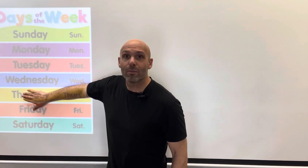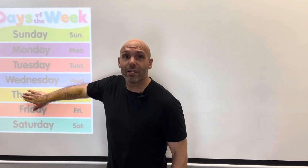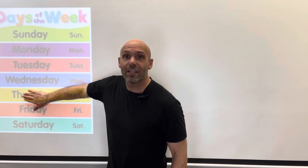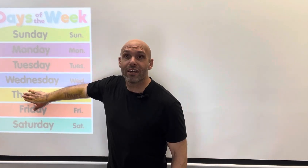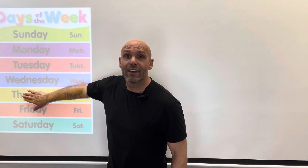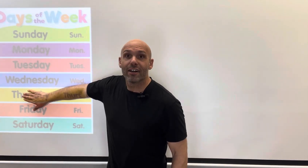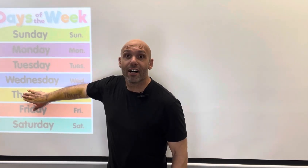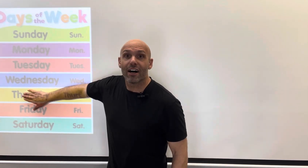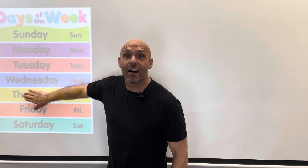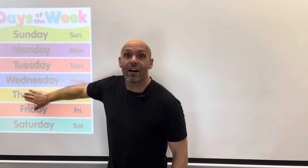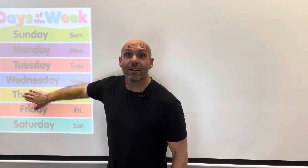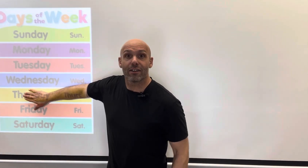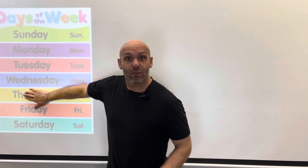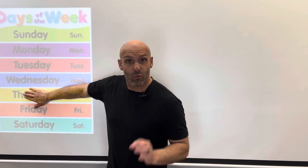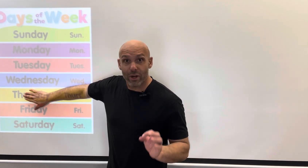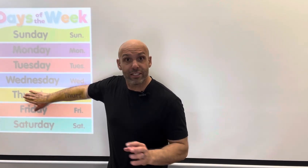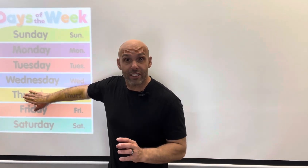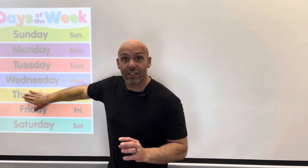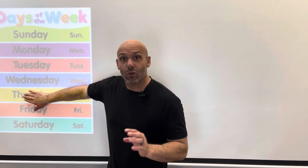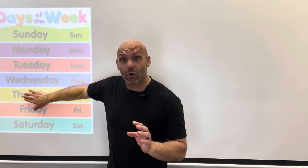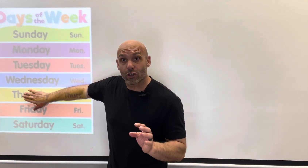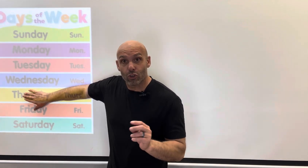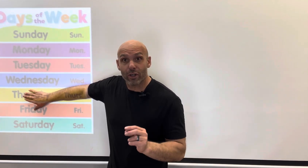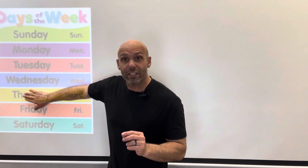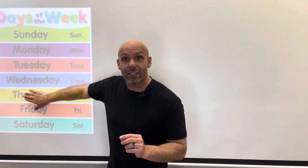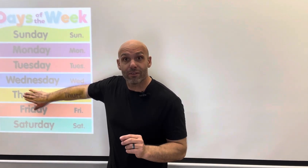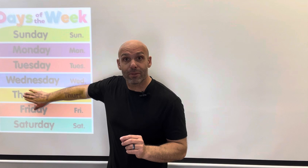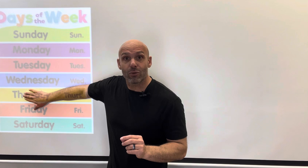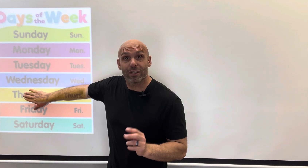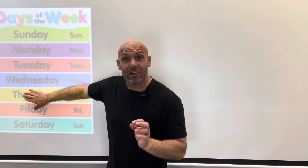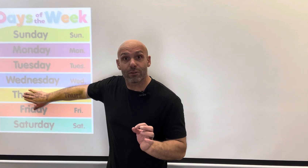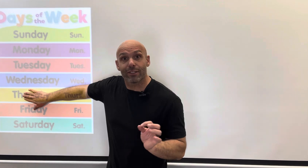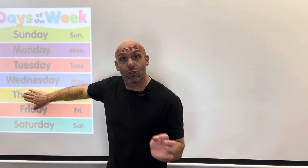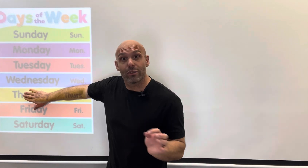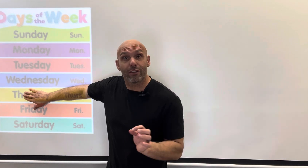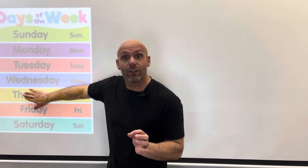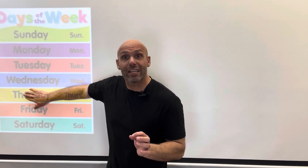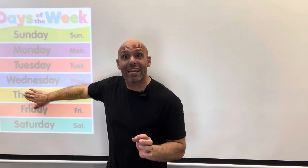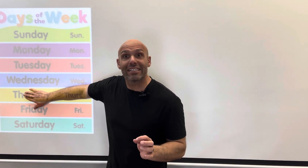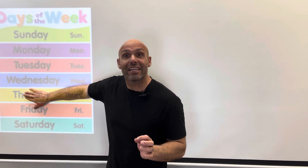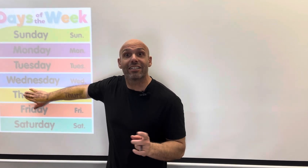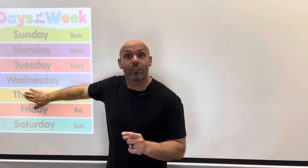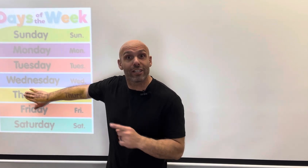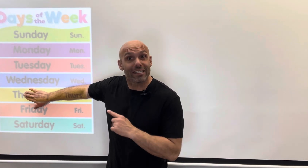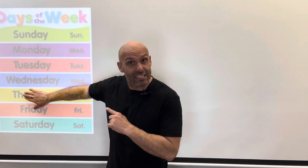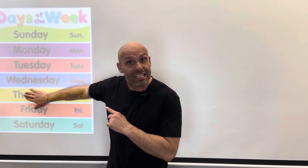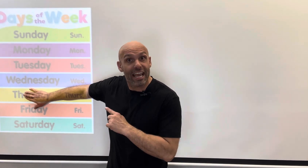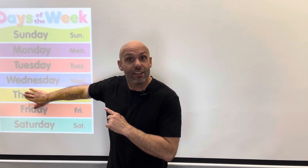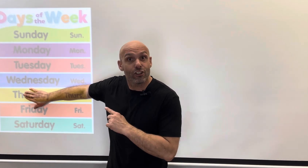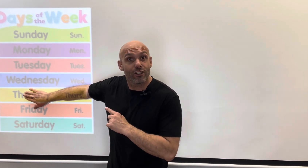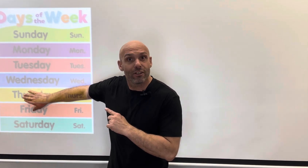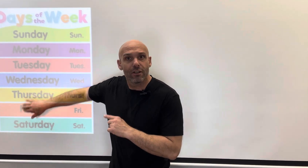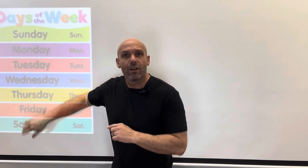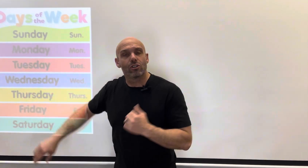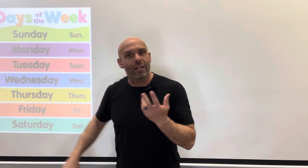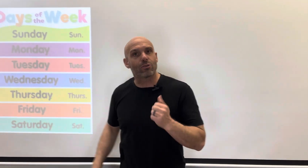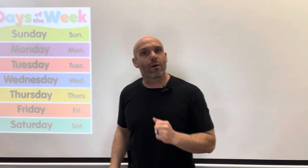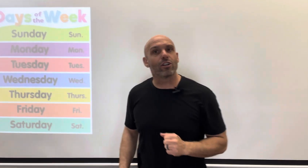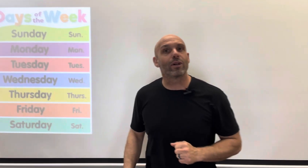normally written or shortened, between the difference between Tuesday and Thursday is that Thursday is a TH. So that's what we're going to do. We're going to